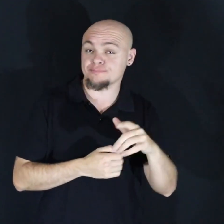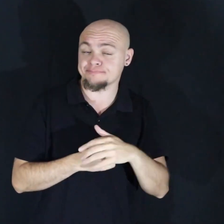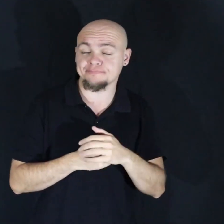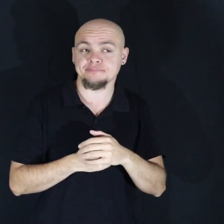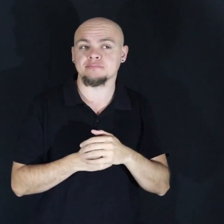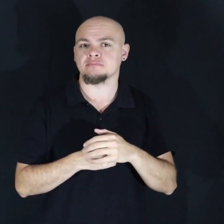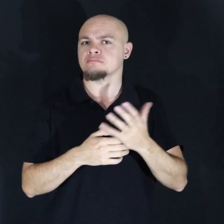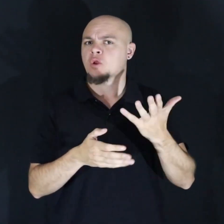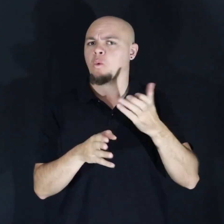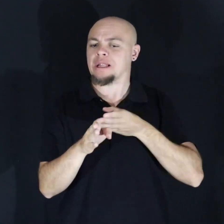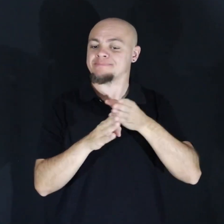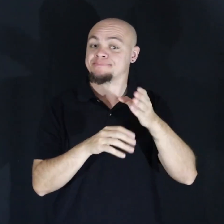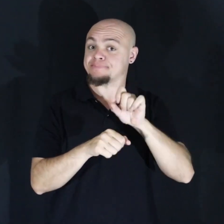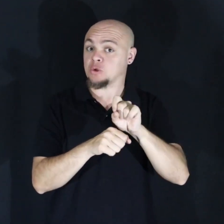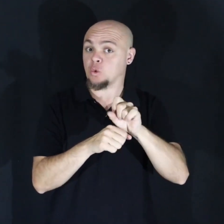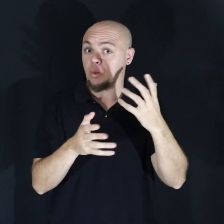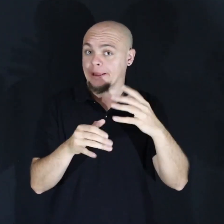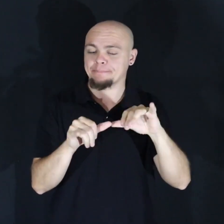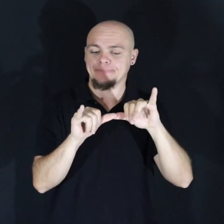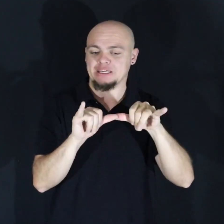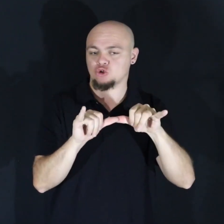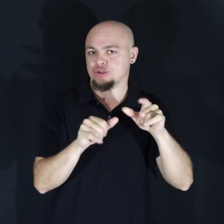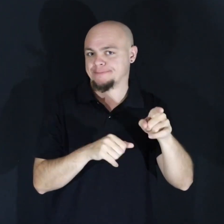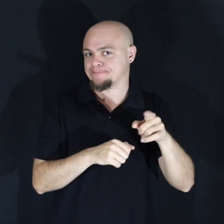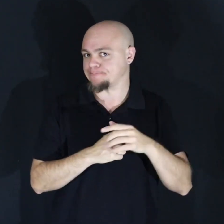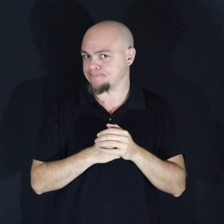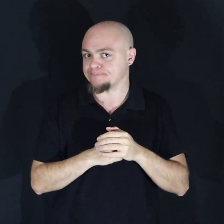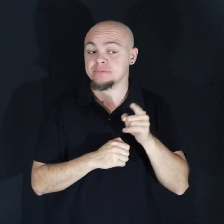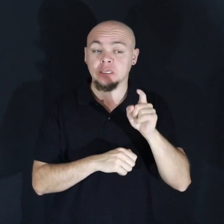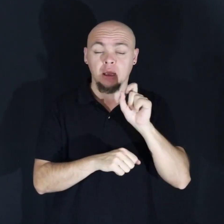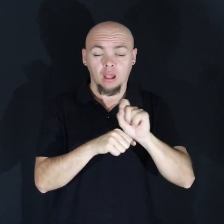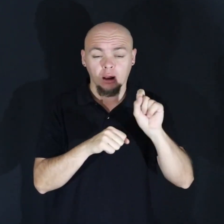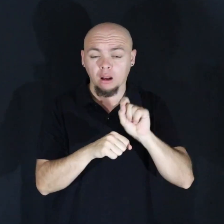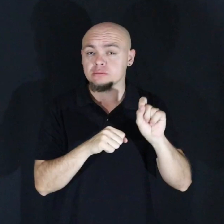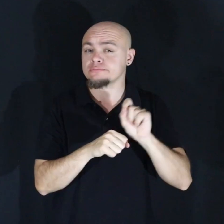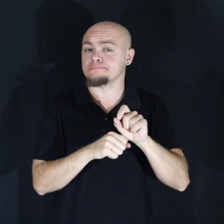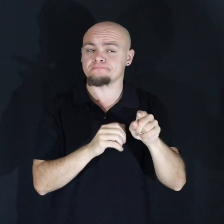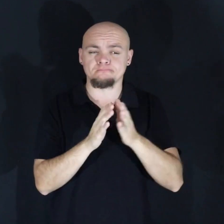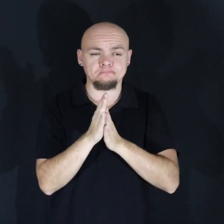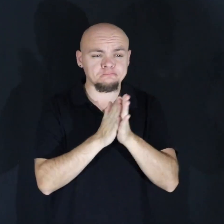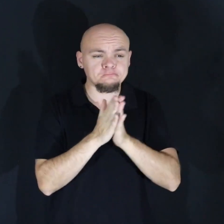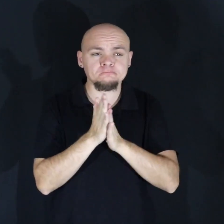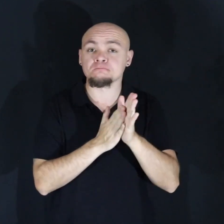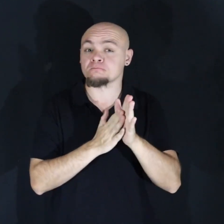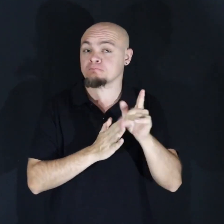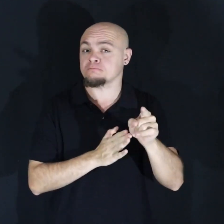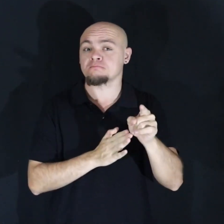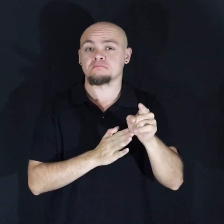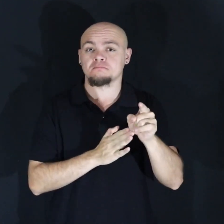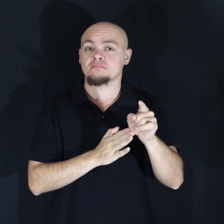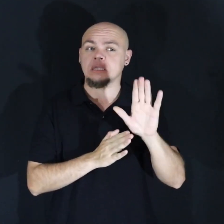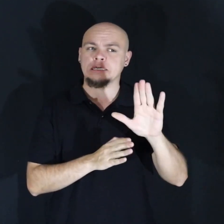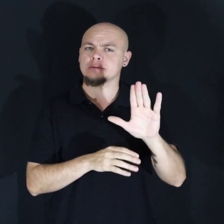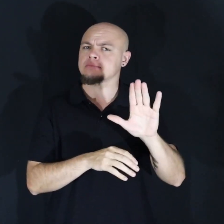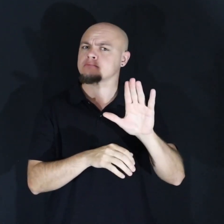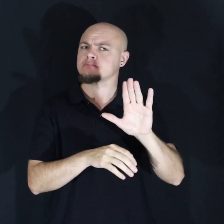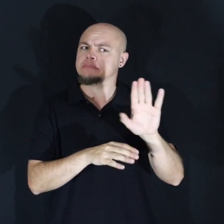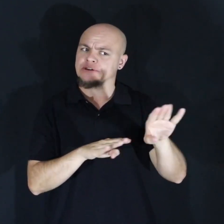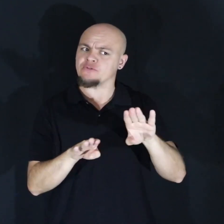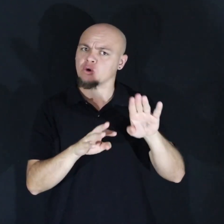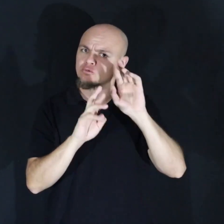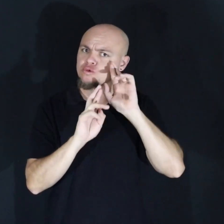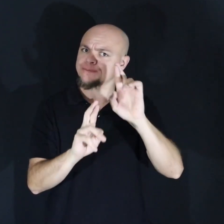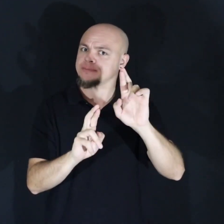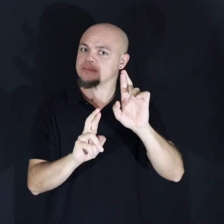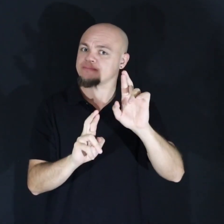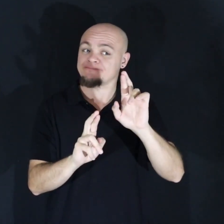career in engineering. He is diligent, hardworking, and has a respectful demeanor, one